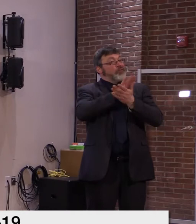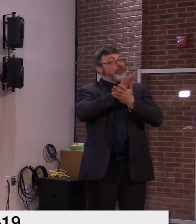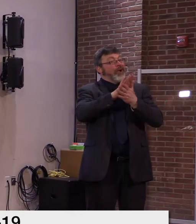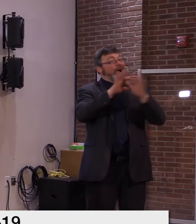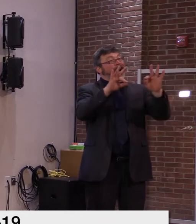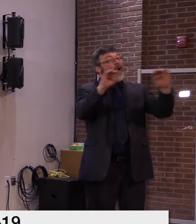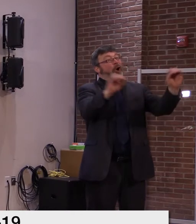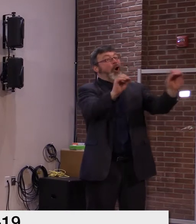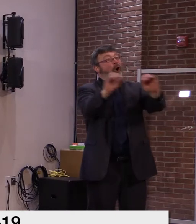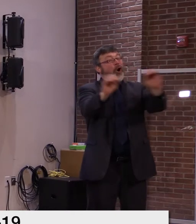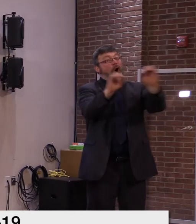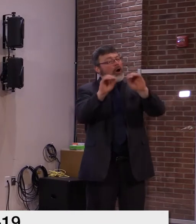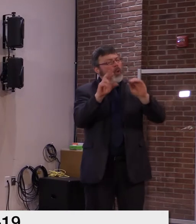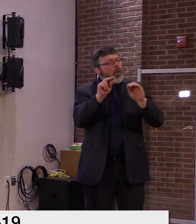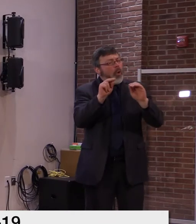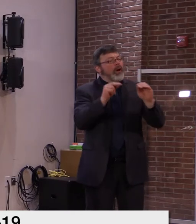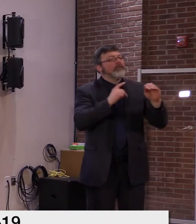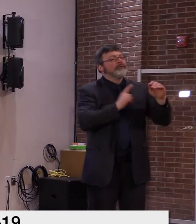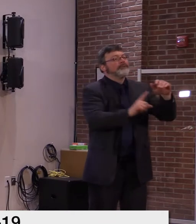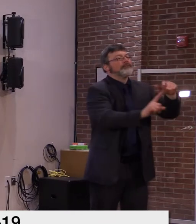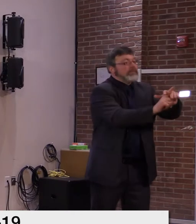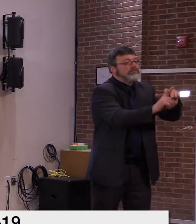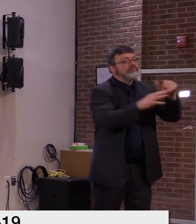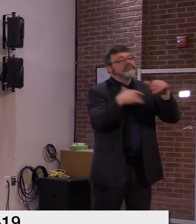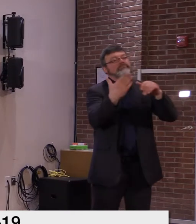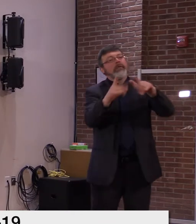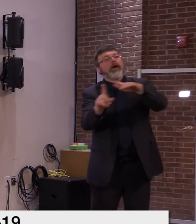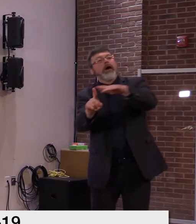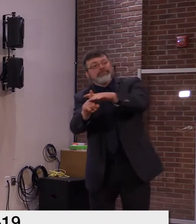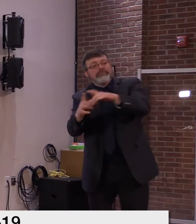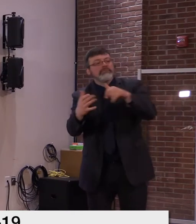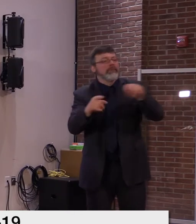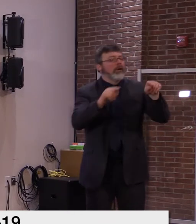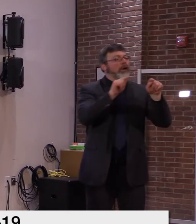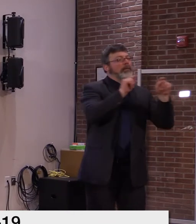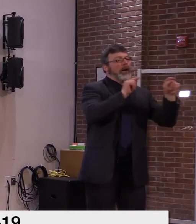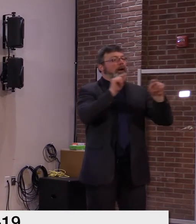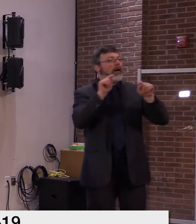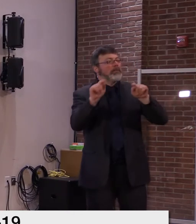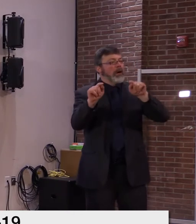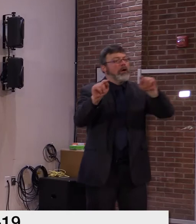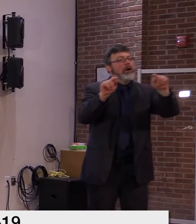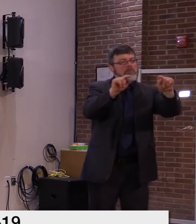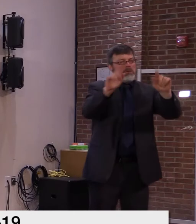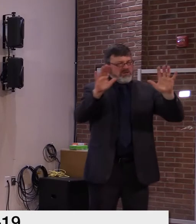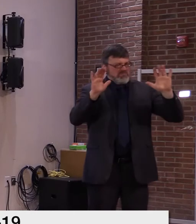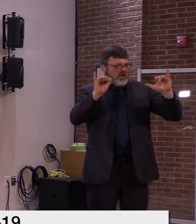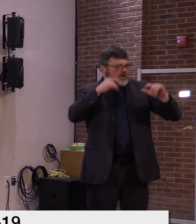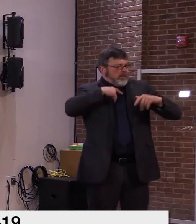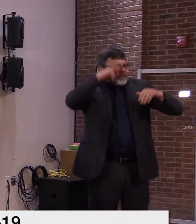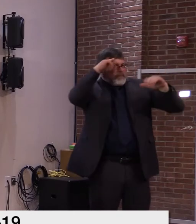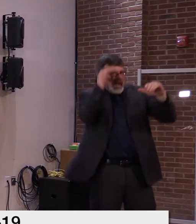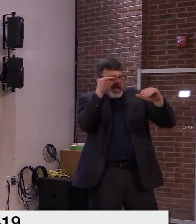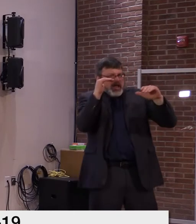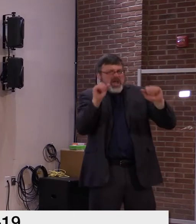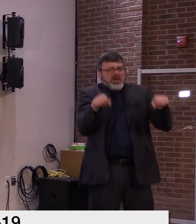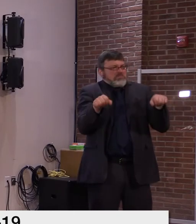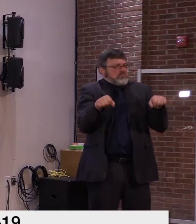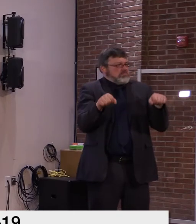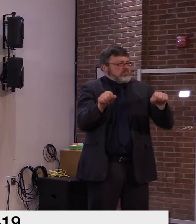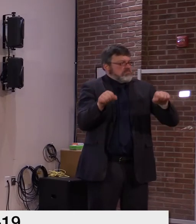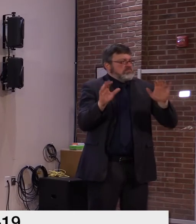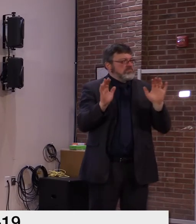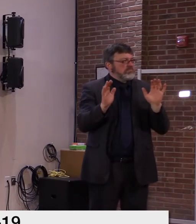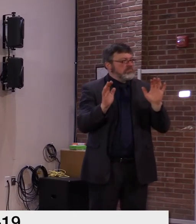now. Some students who normally perform very well in school are not doing so well right now in the remote environment. And